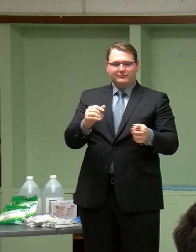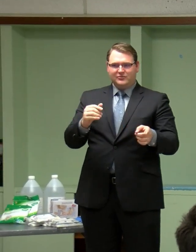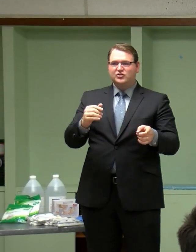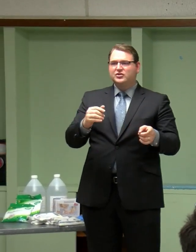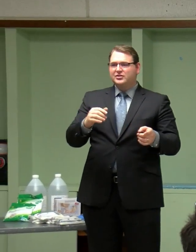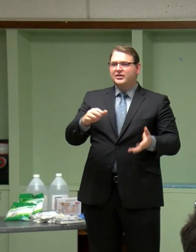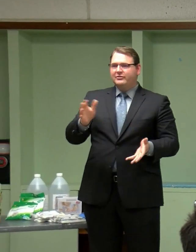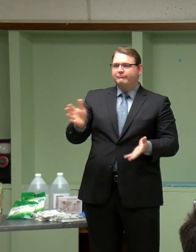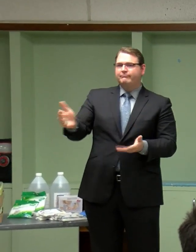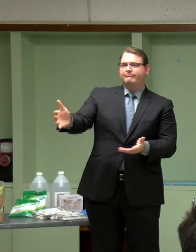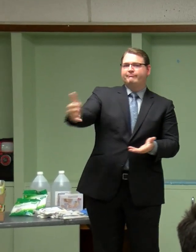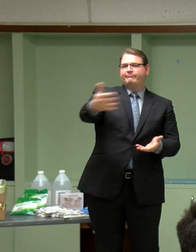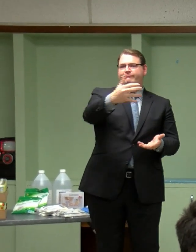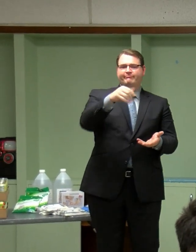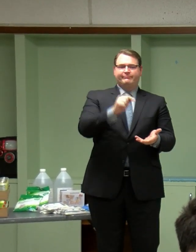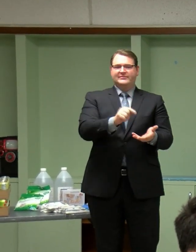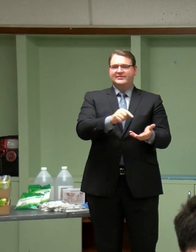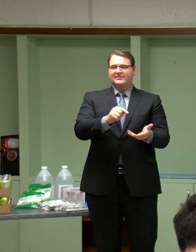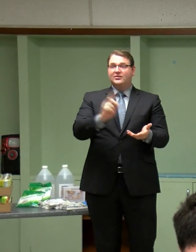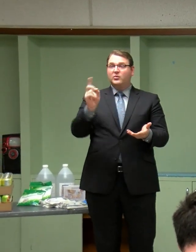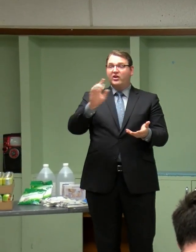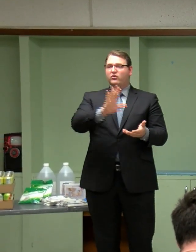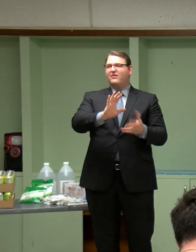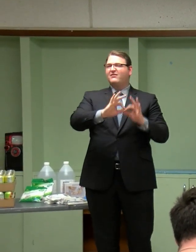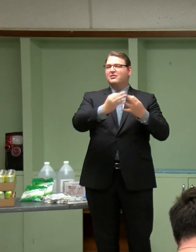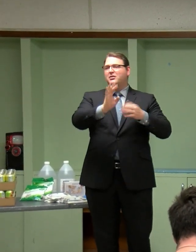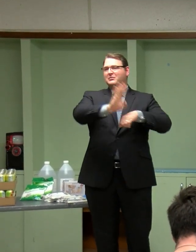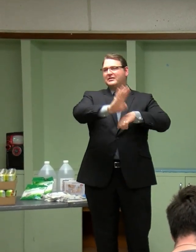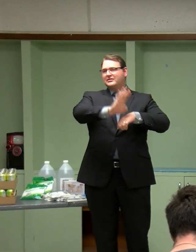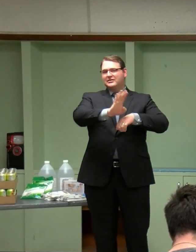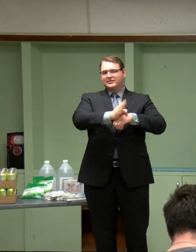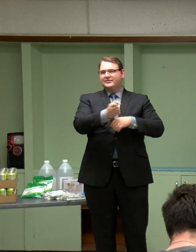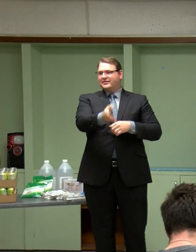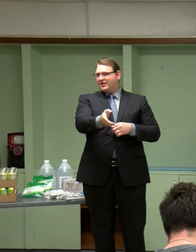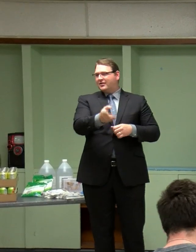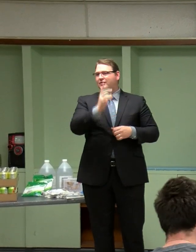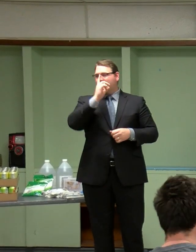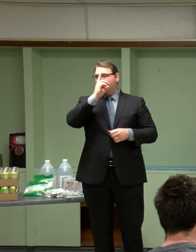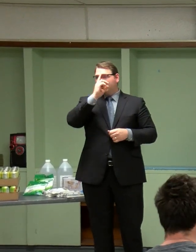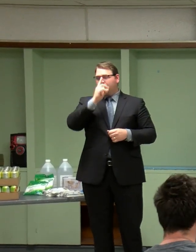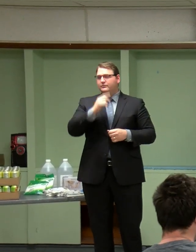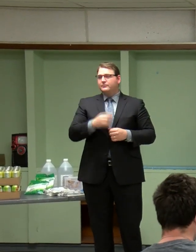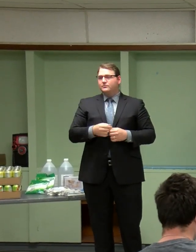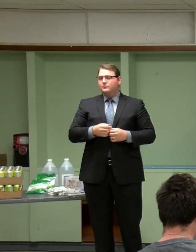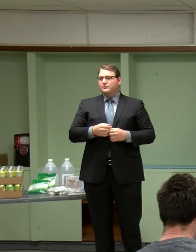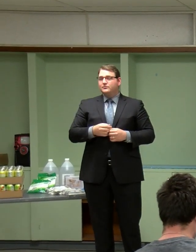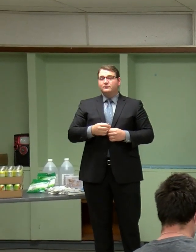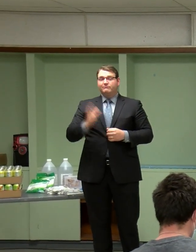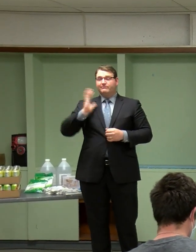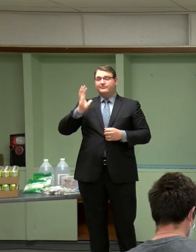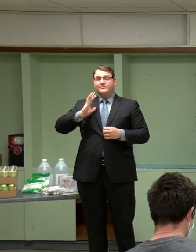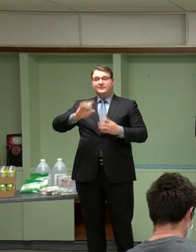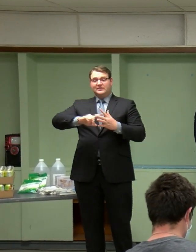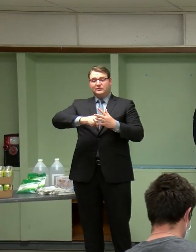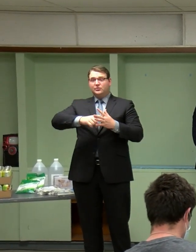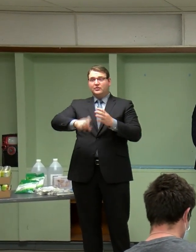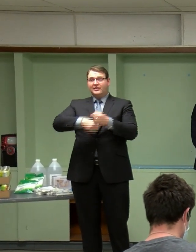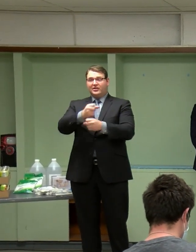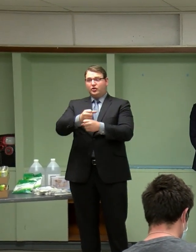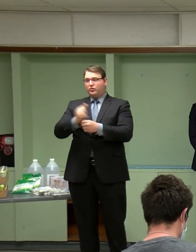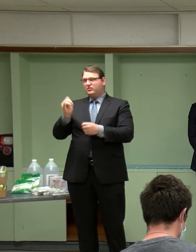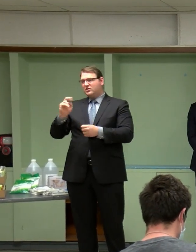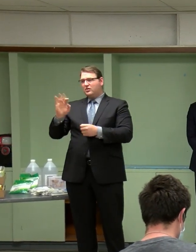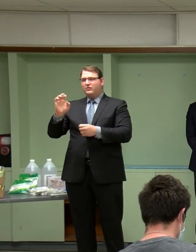drive at the family business. Whereas in the beginning of the year, she passes out